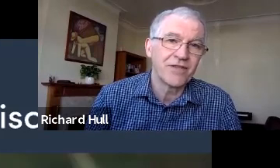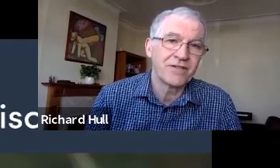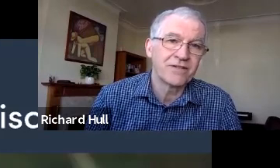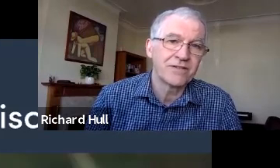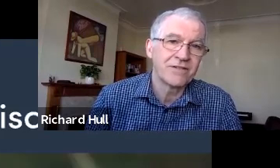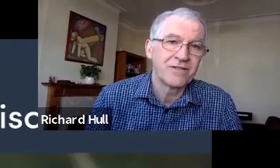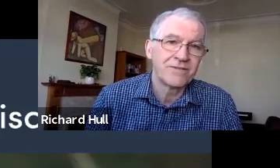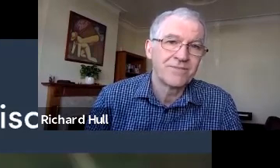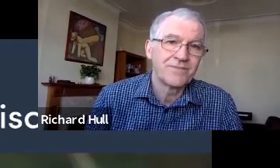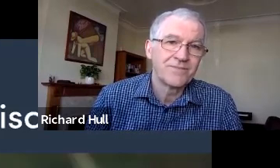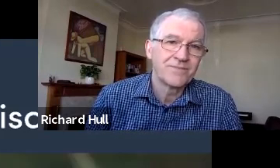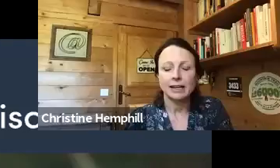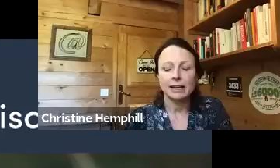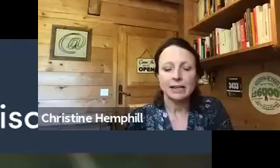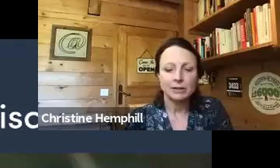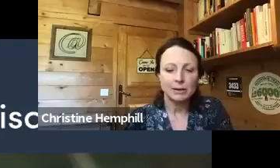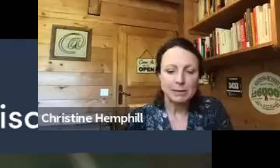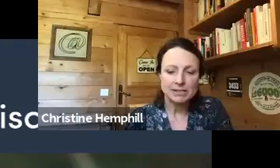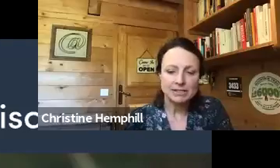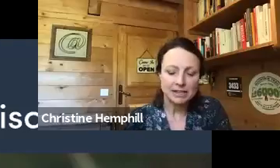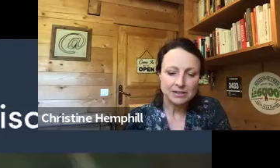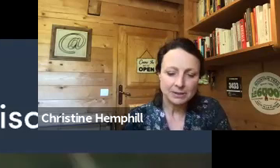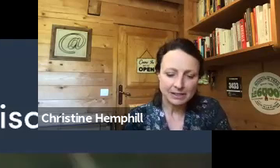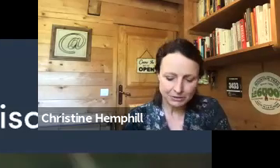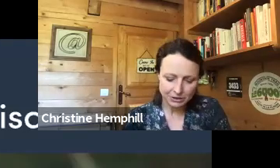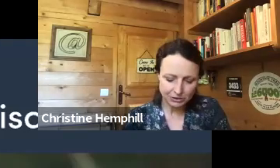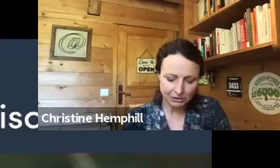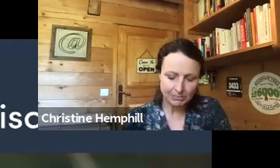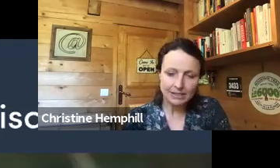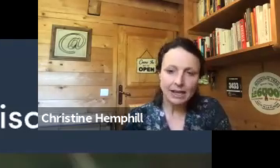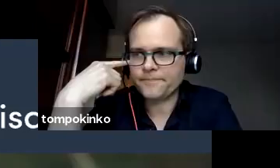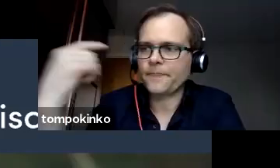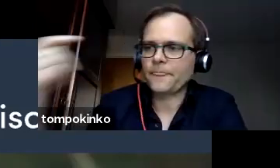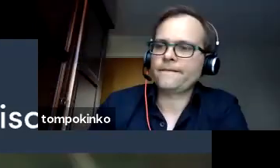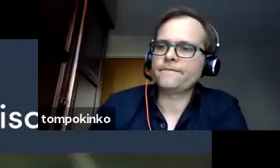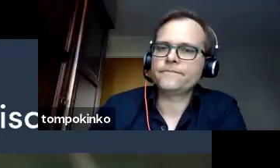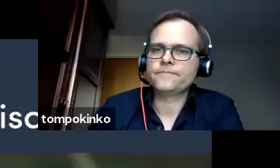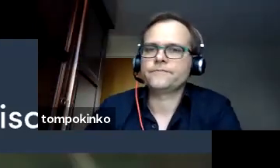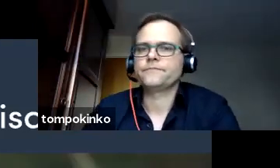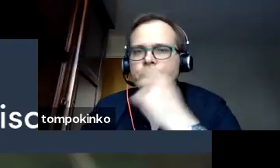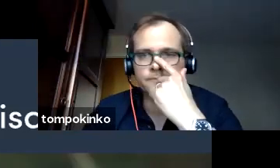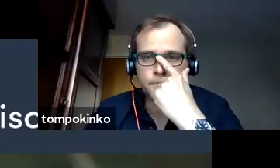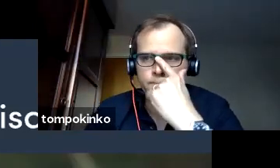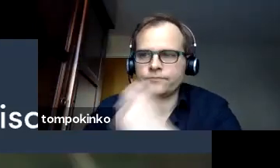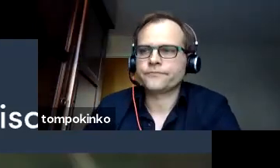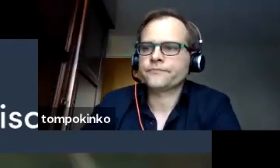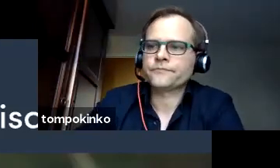those? Thank you. I'm happy to start on this one, then I'll throw to you, Tom. But yeah, I am very,